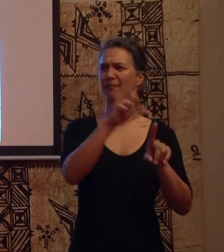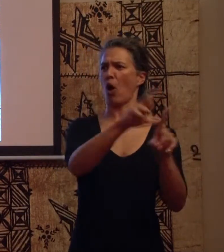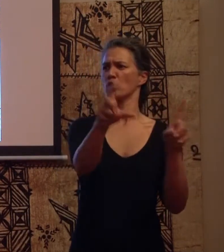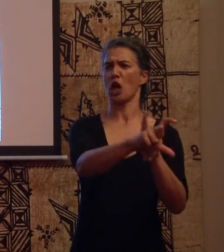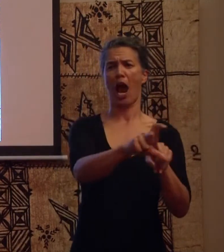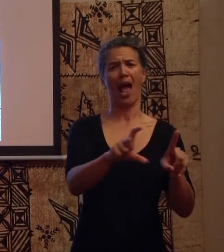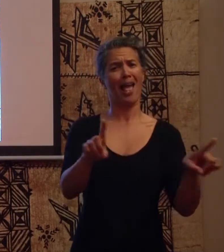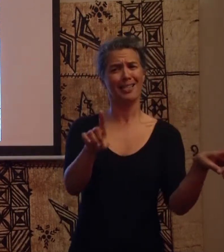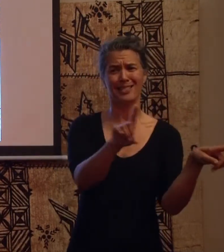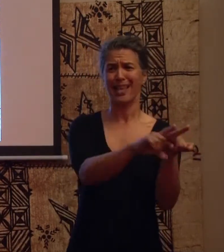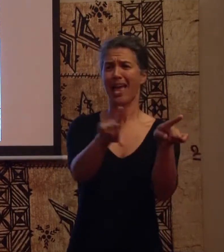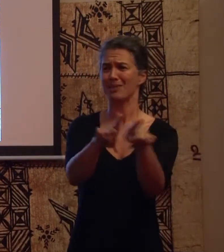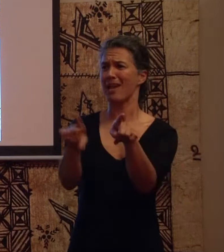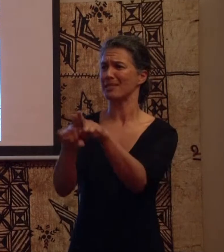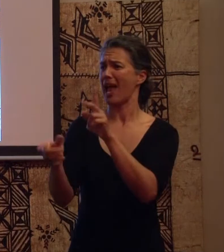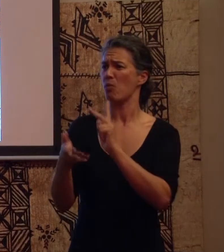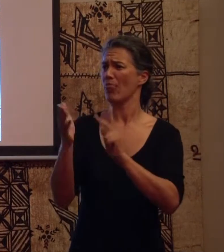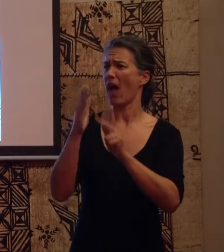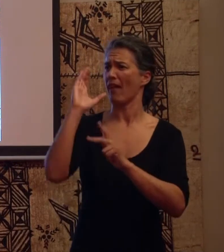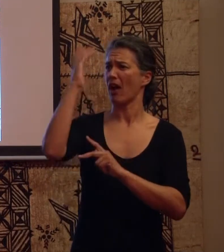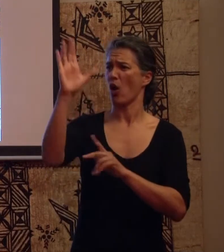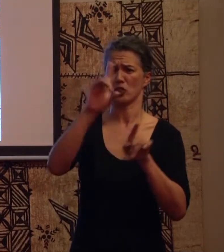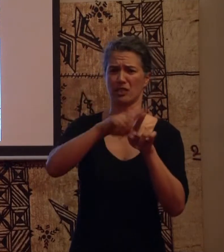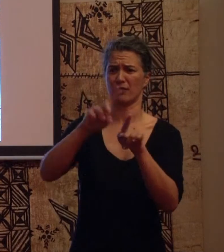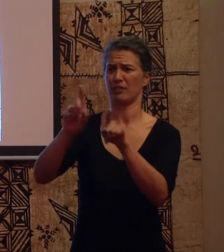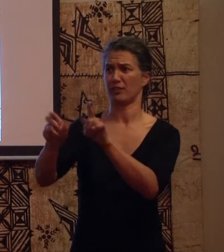other minority culture in our country.